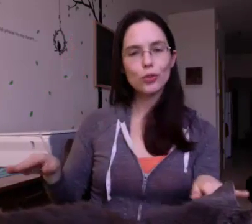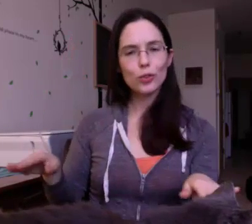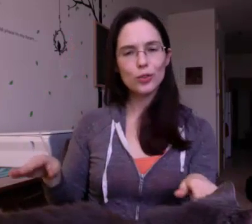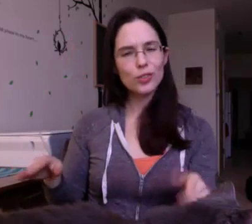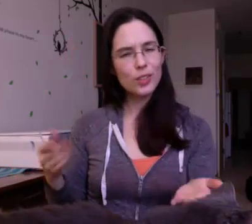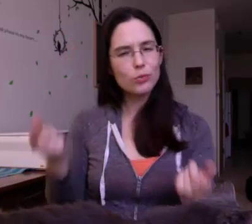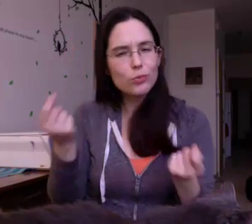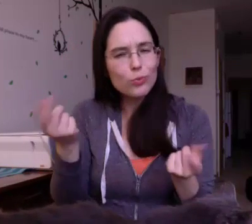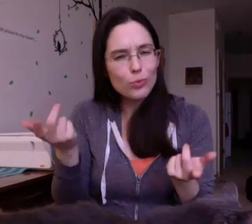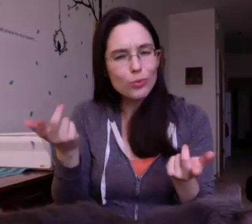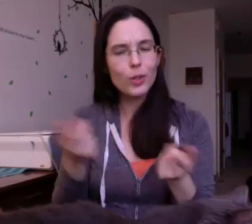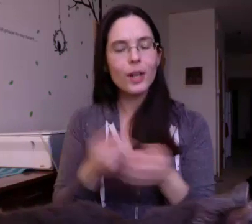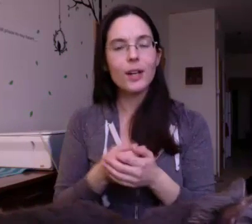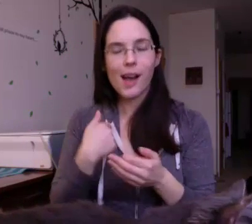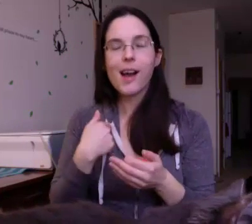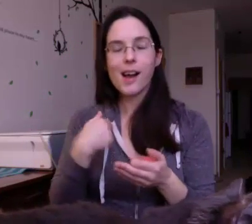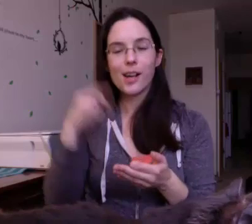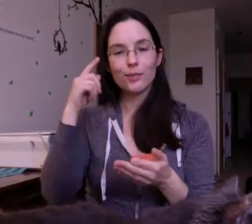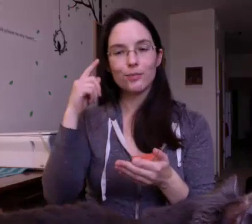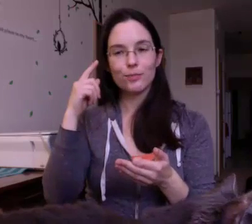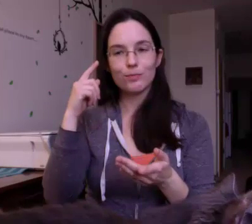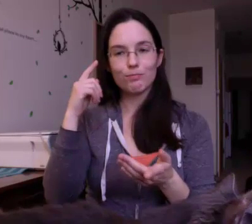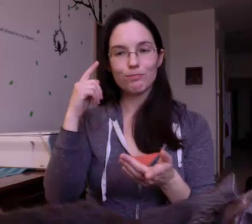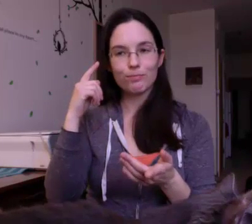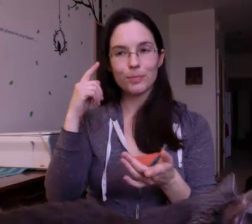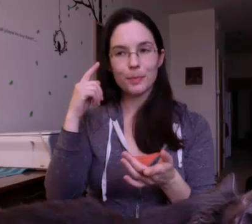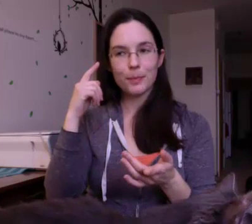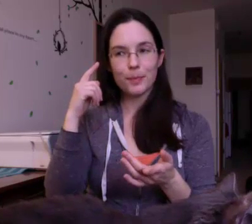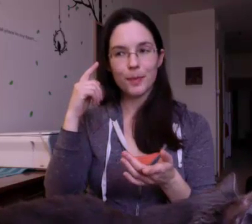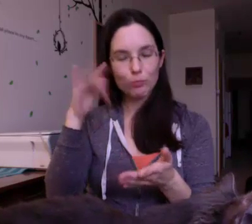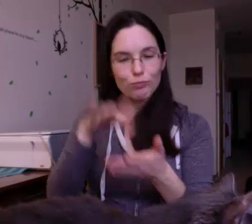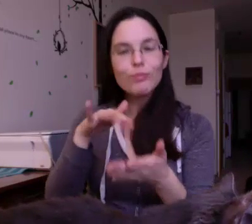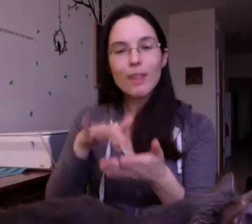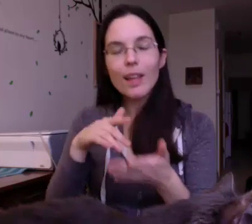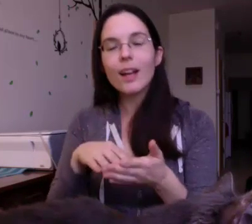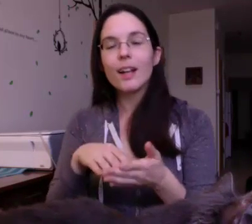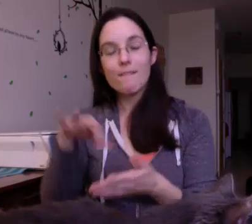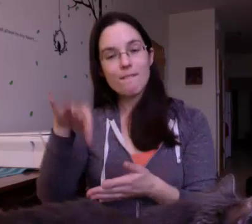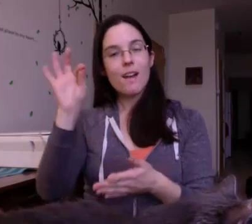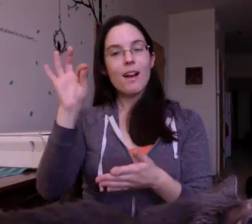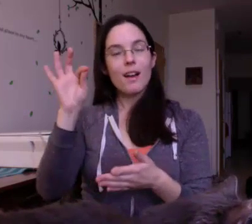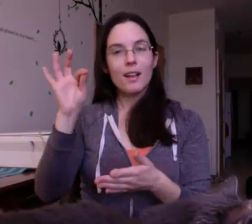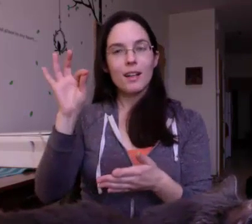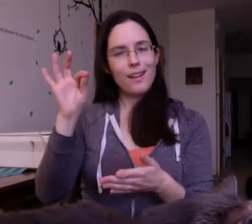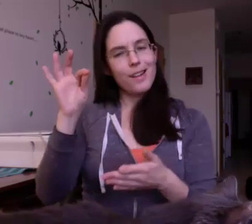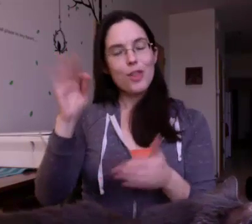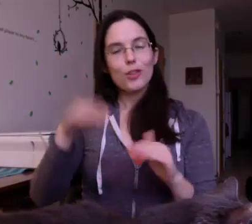I did a little research, spoke to a couple of my contacts at the Met, and actually found out that this is a game called Skål, which involves beating